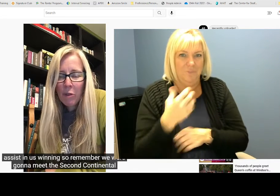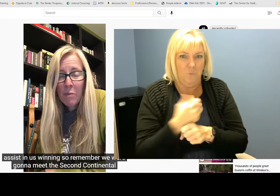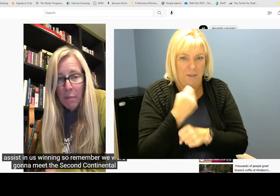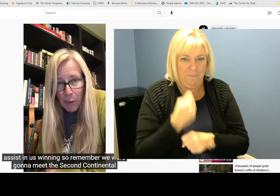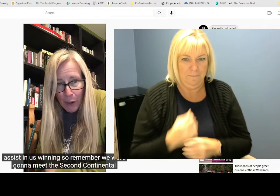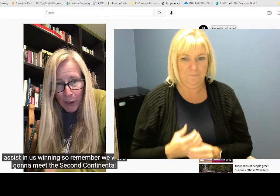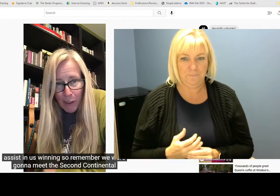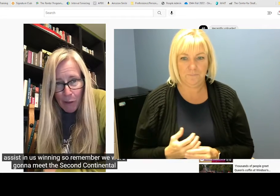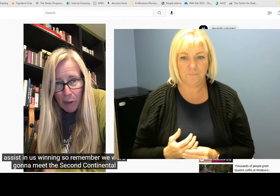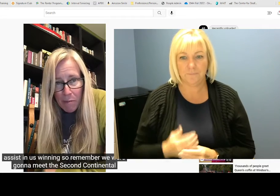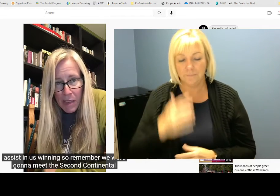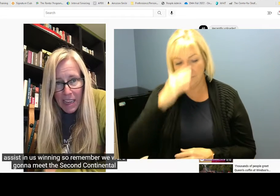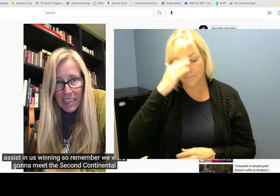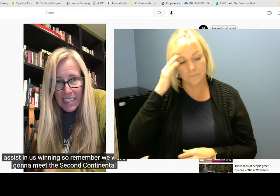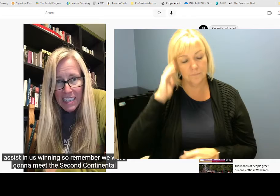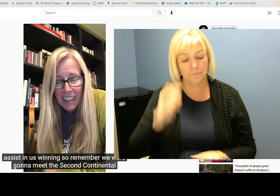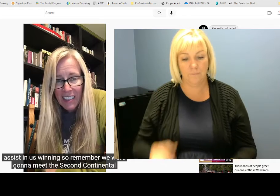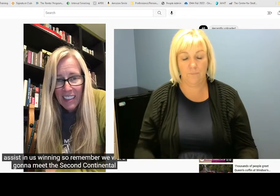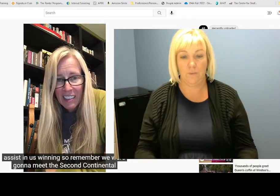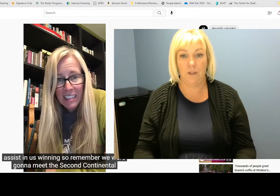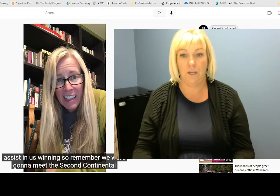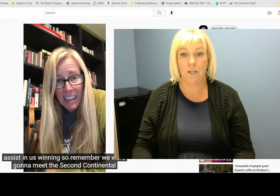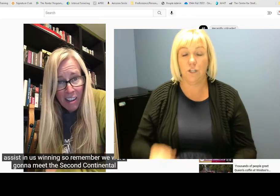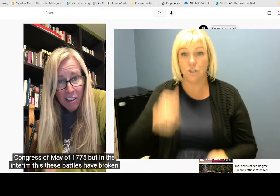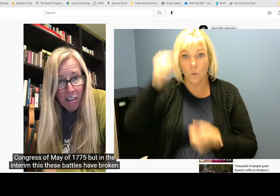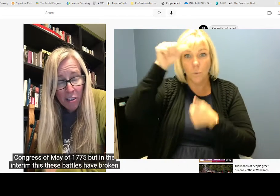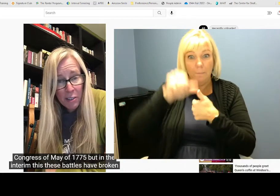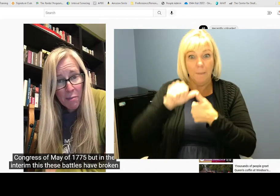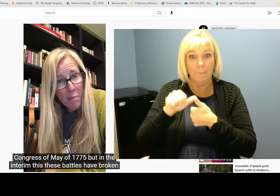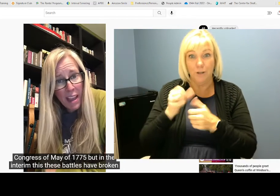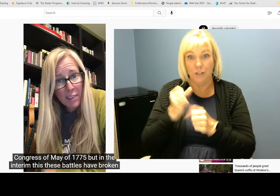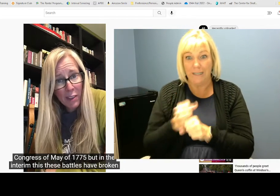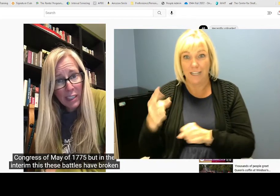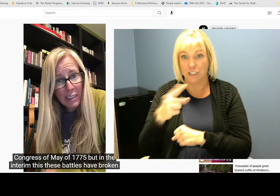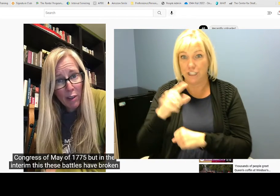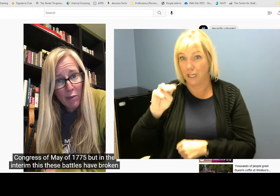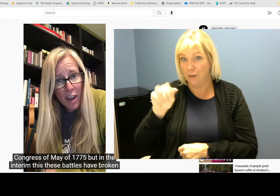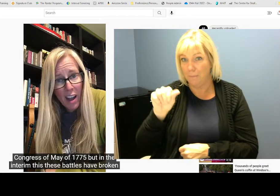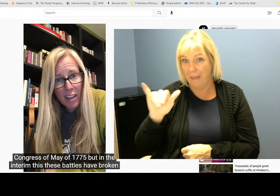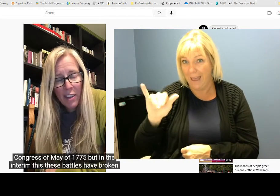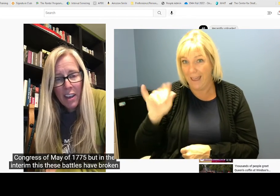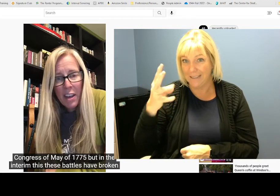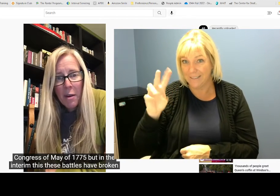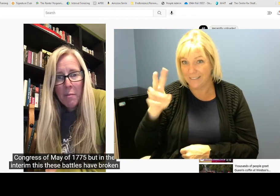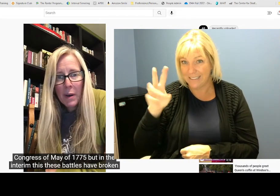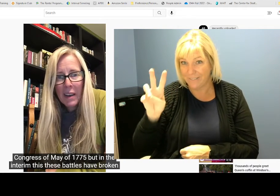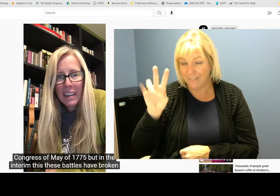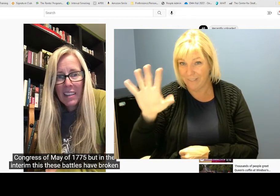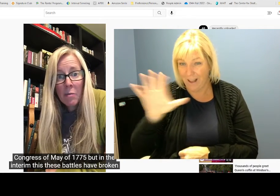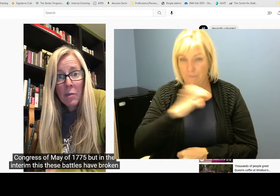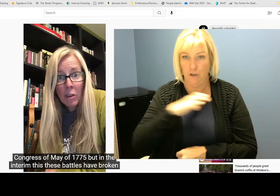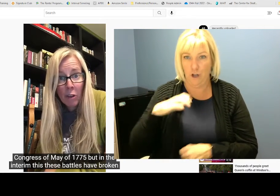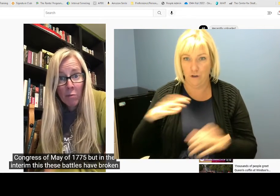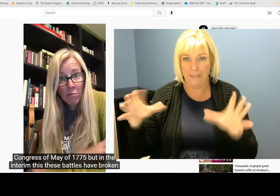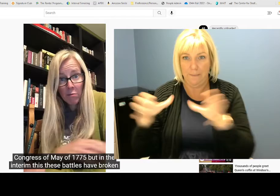So remember, we were going to meet at the Second Continental Congress of May of 1775,